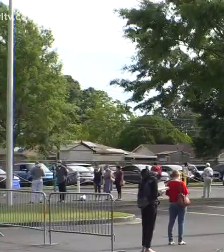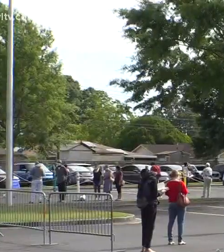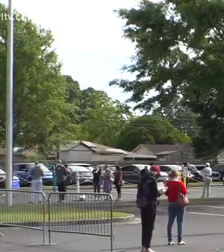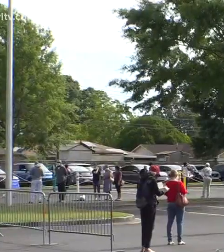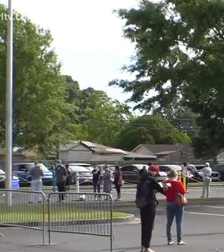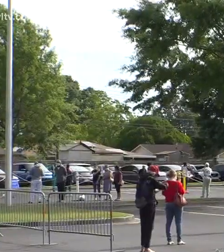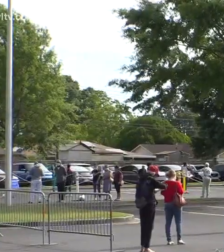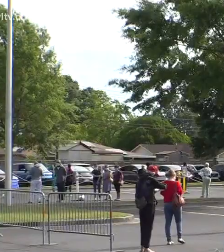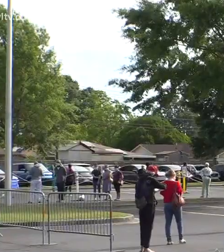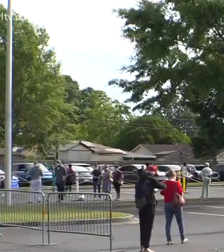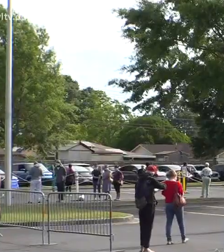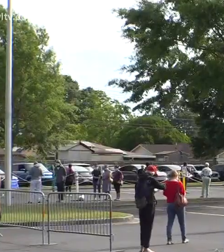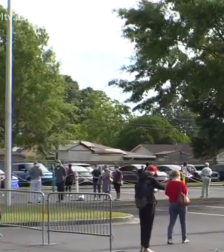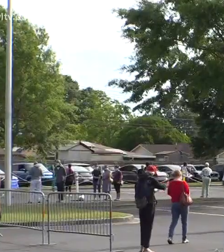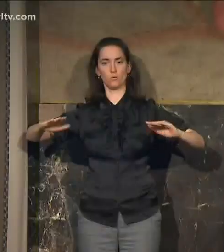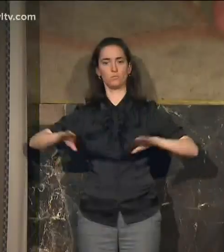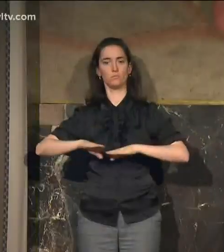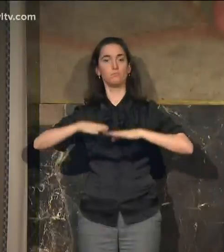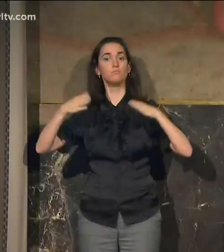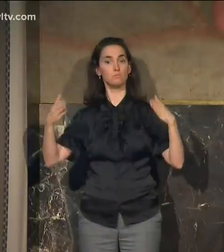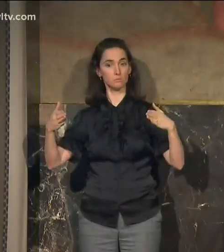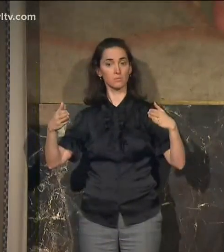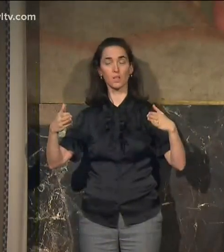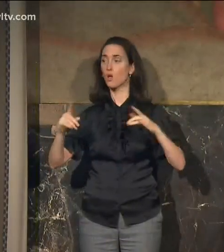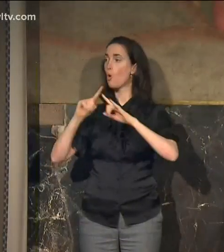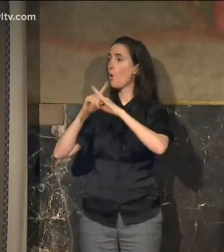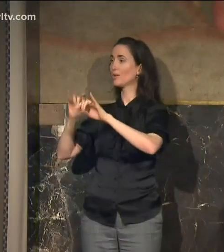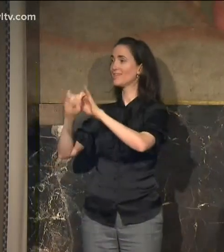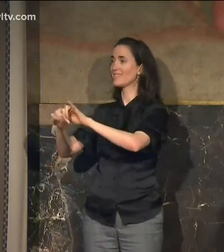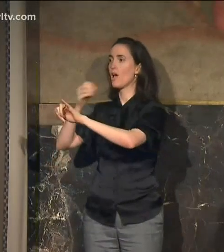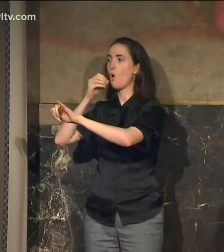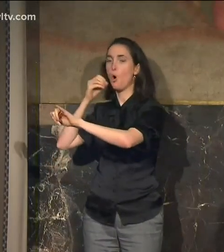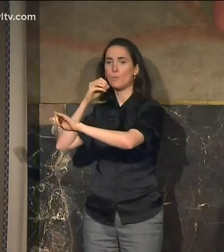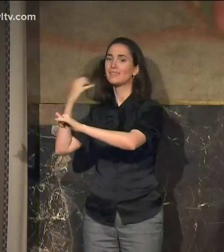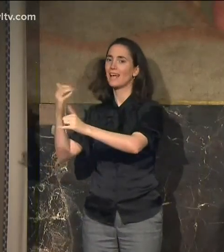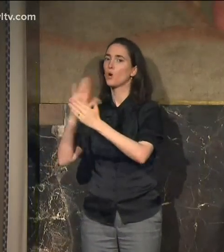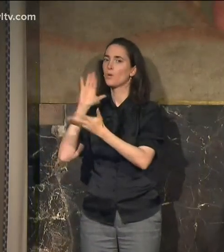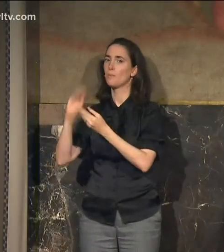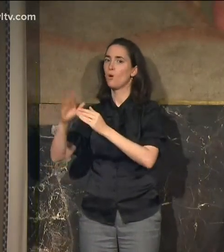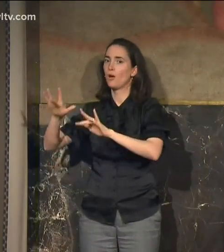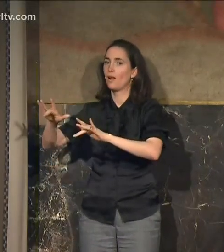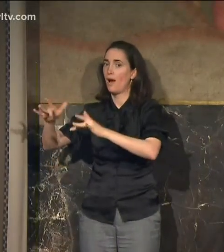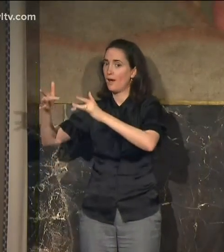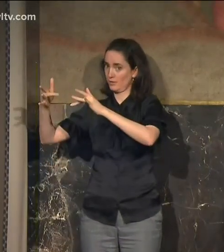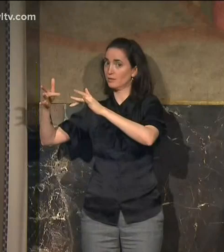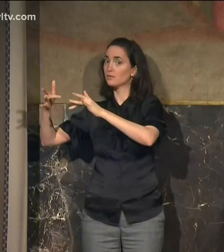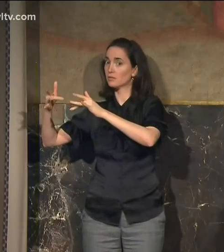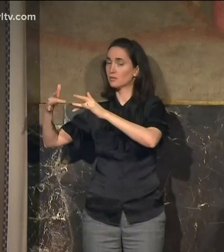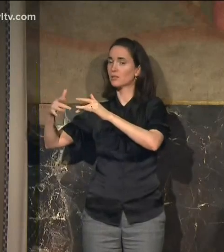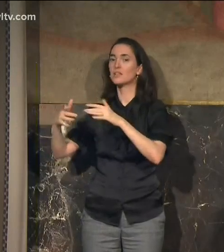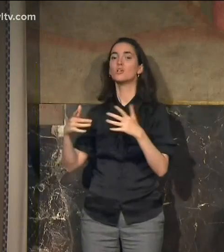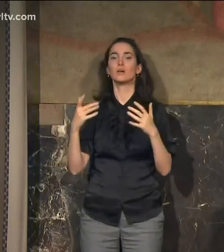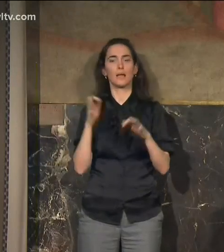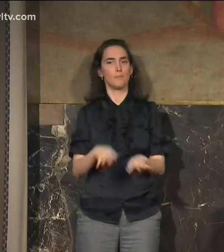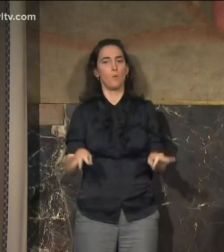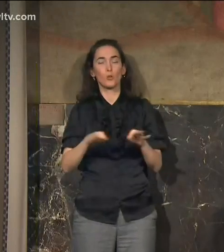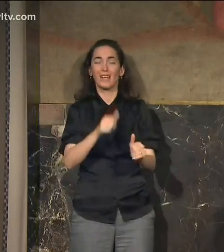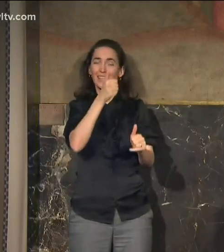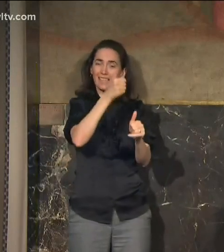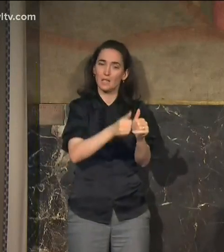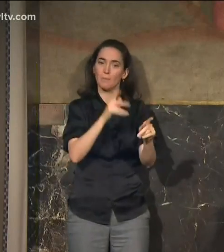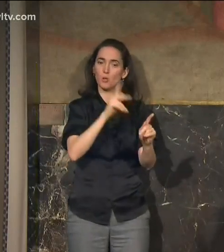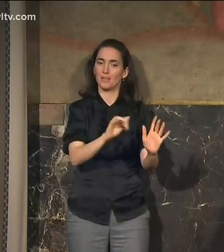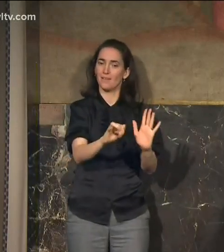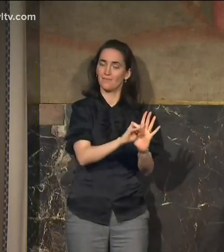either self-isolate or quarantine. It's more critical than ever that we have the ability to comprehensively interview every case that's